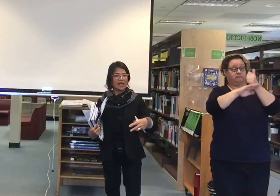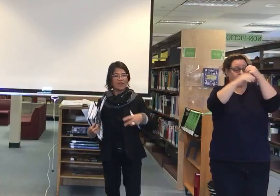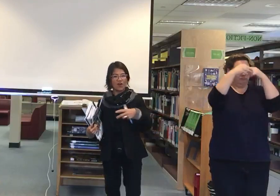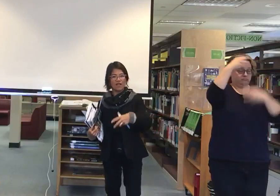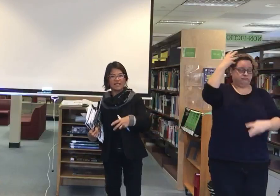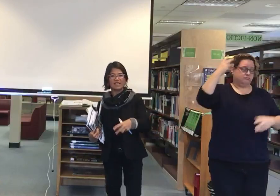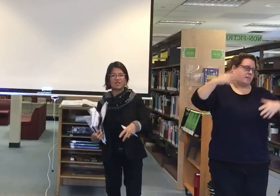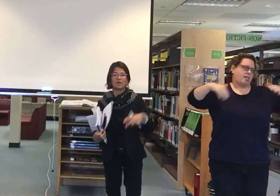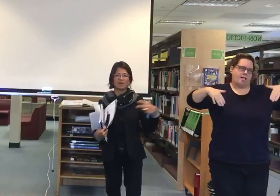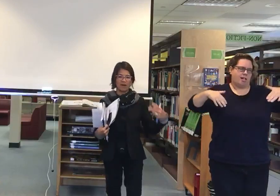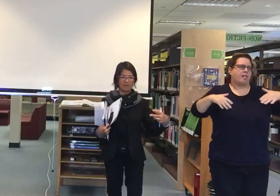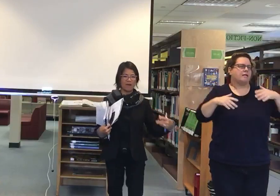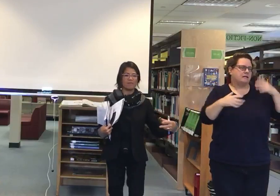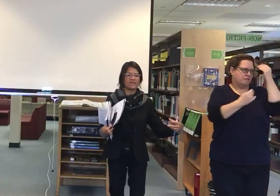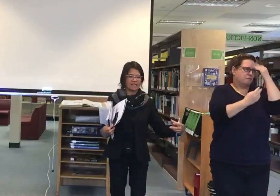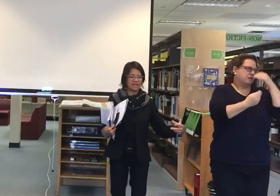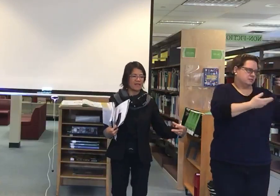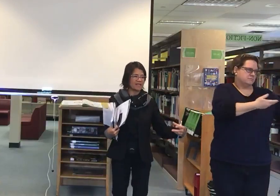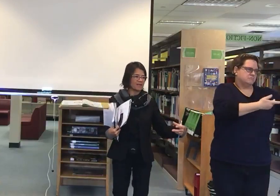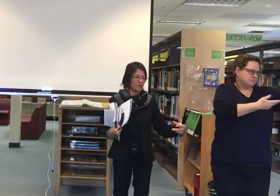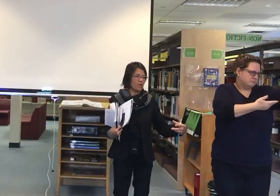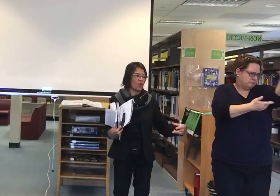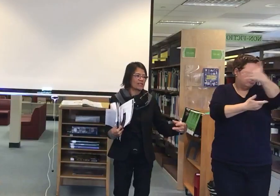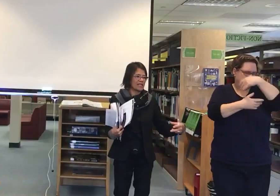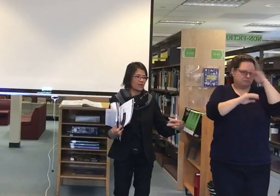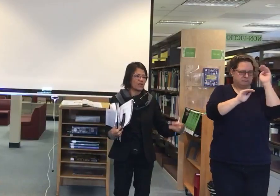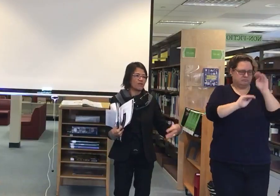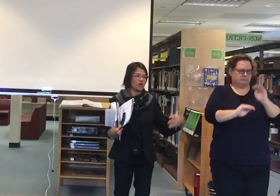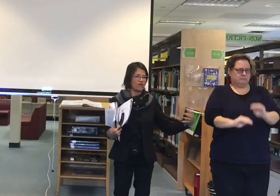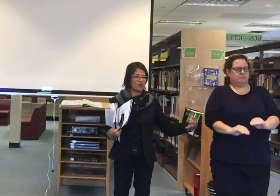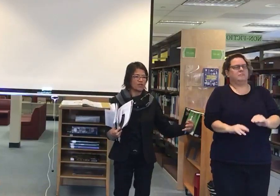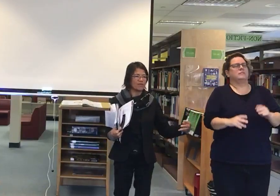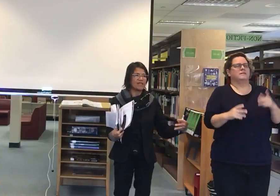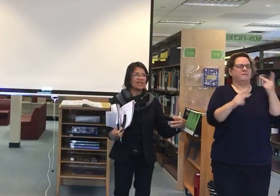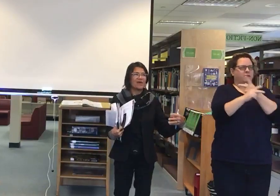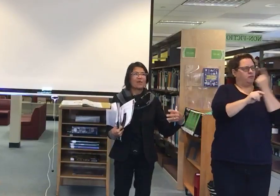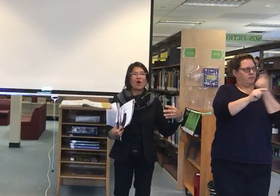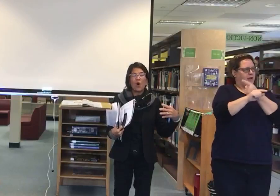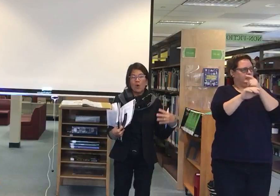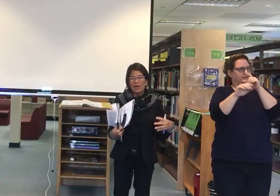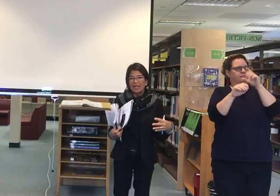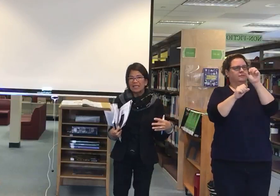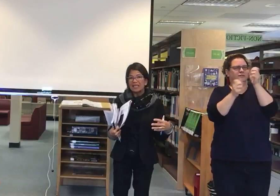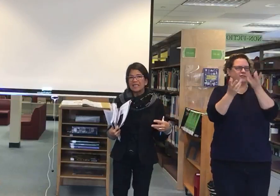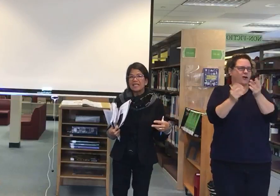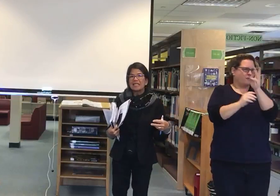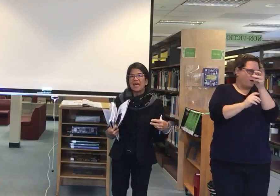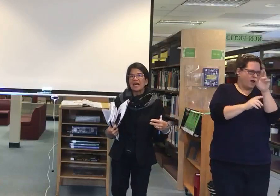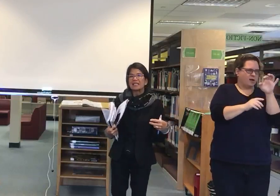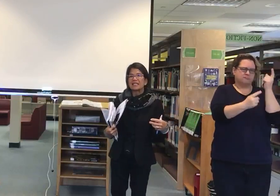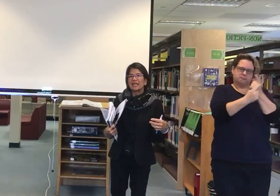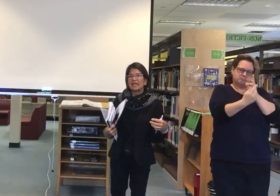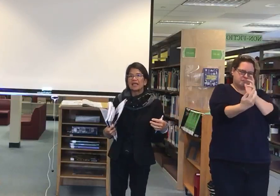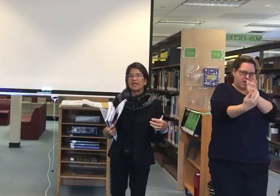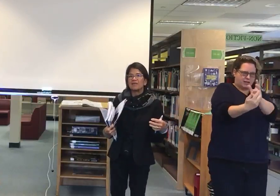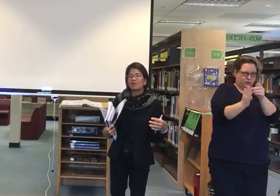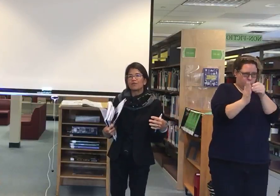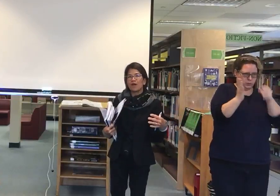transferring the content to a system that's more accessible and more wholesome. We're hoping